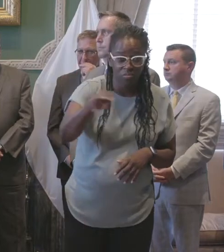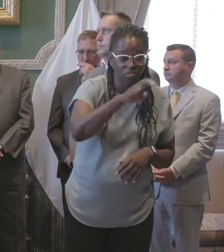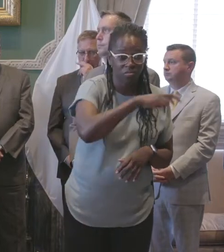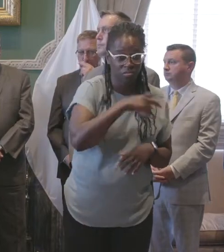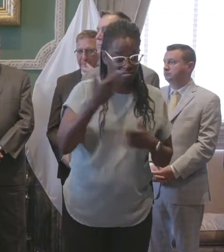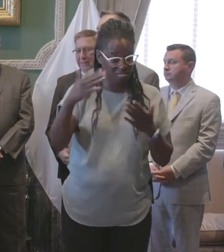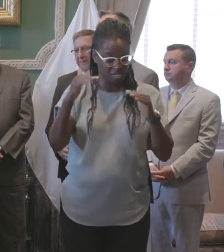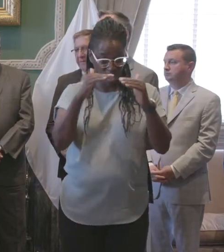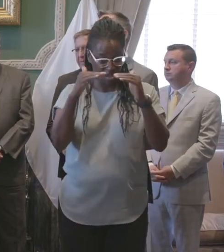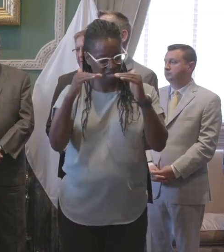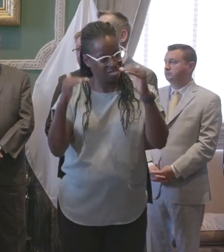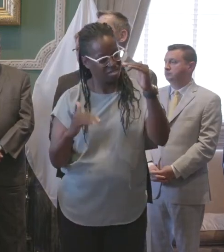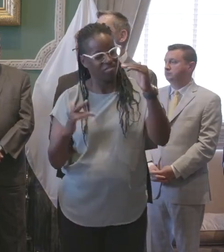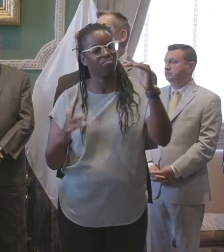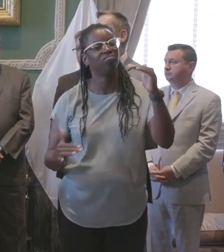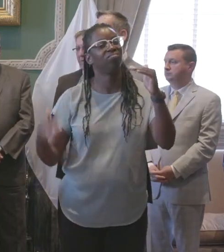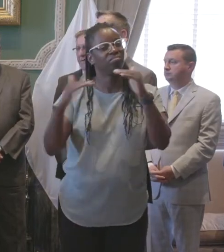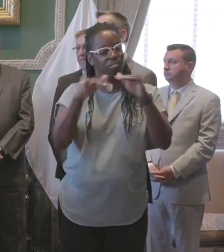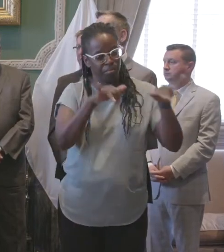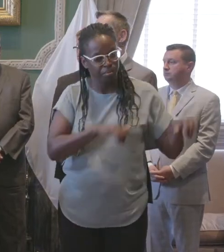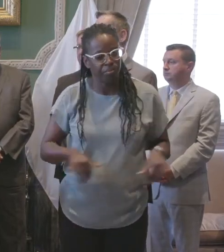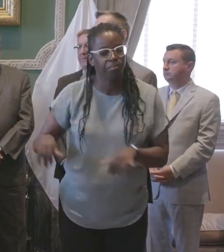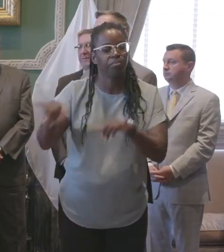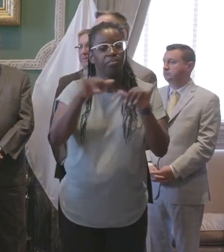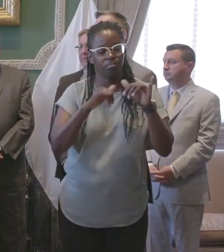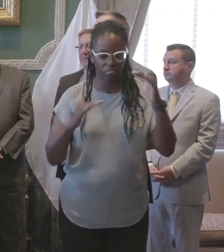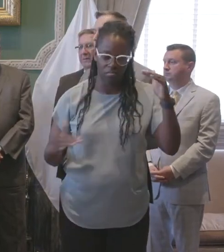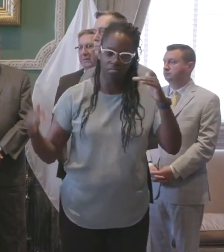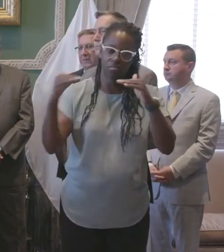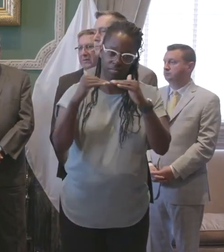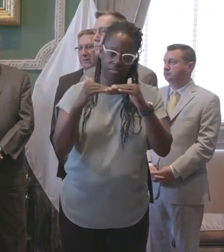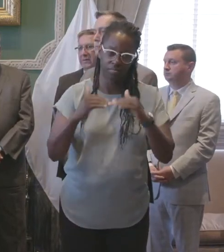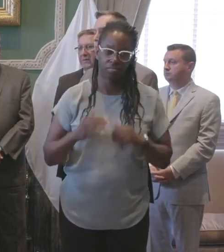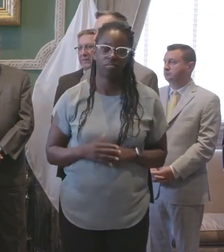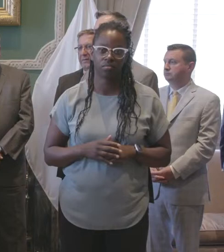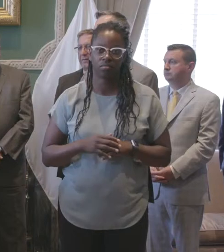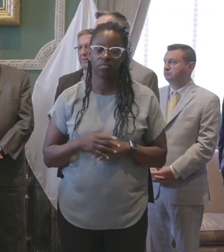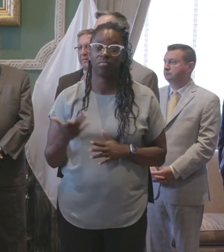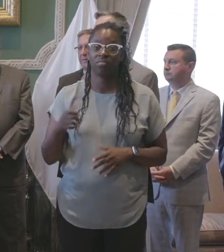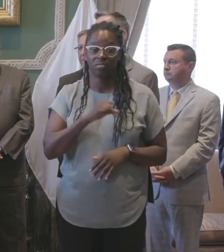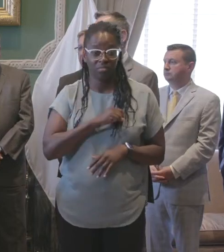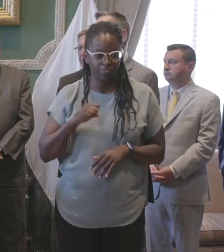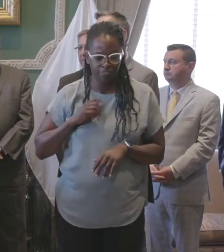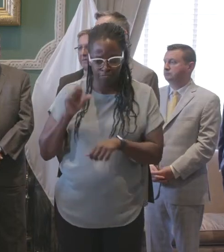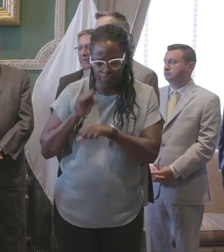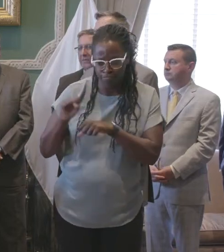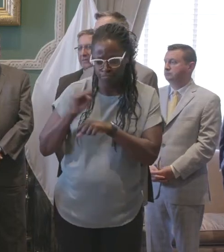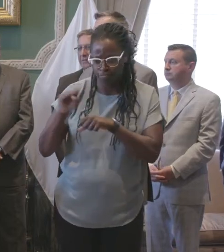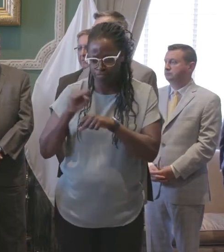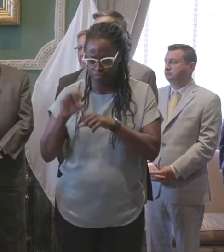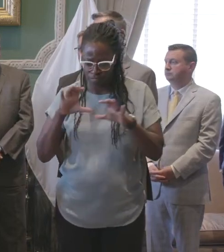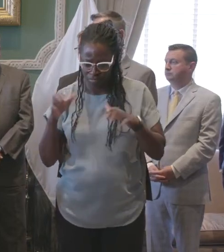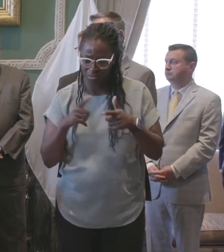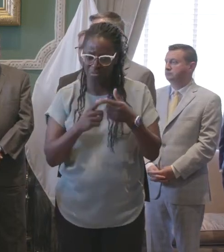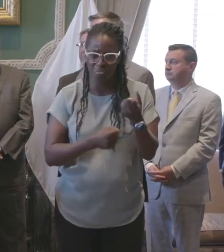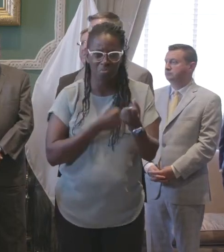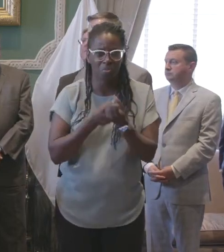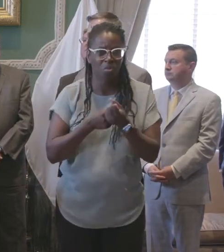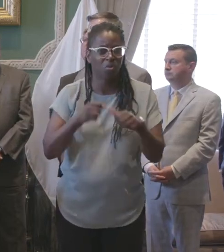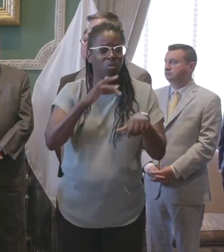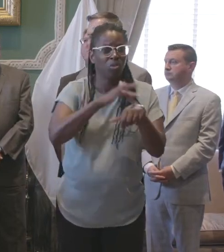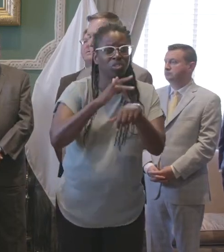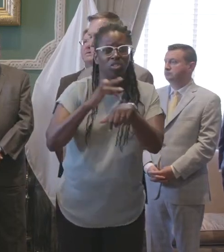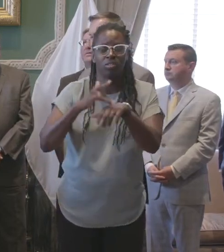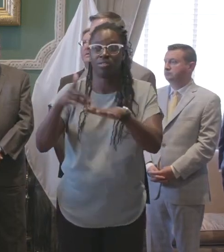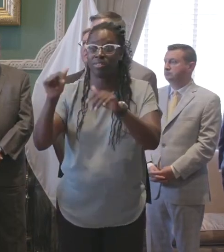and investing in support systems and resources for every single part of the state.